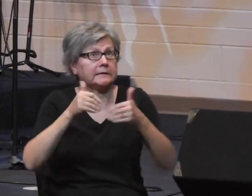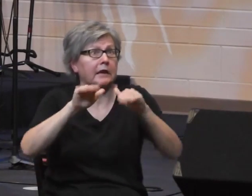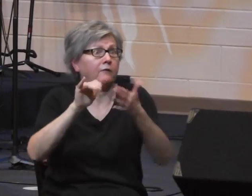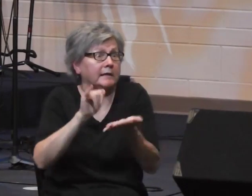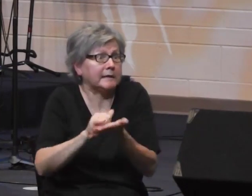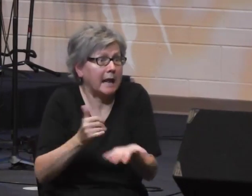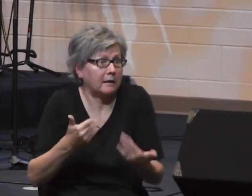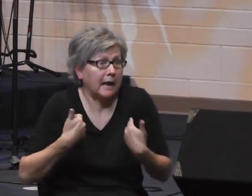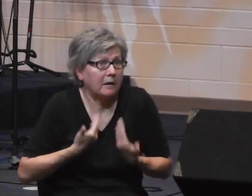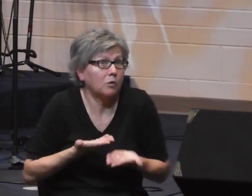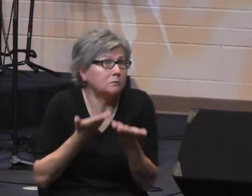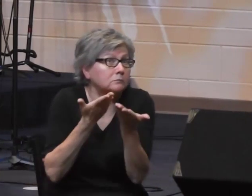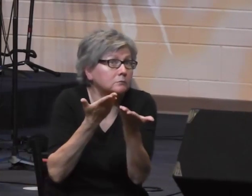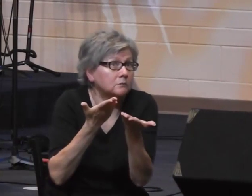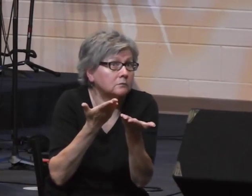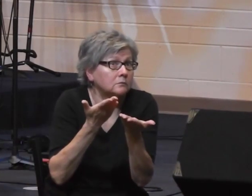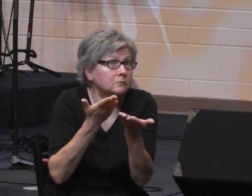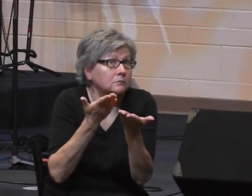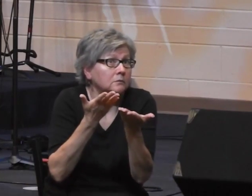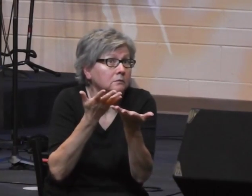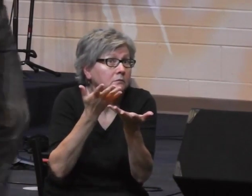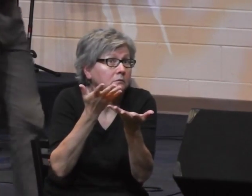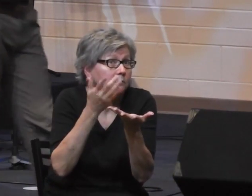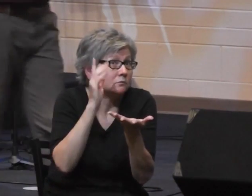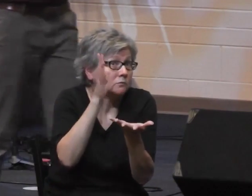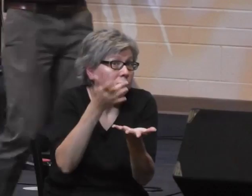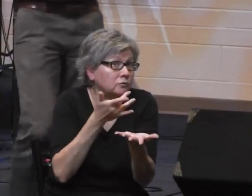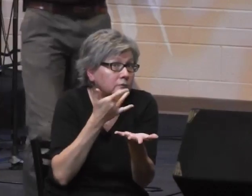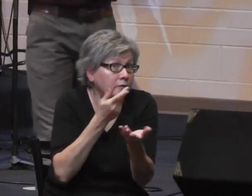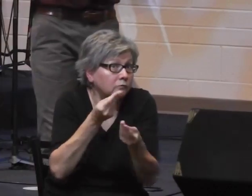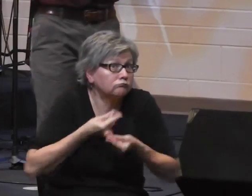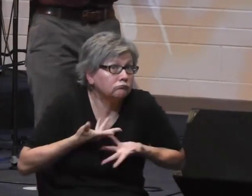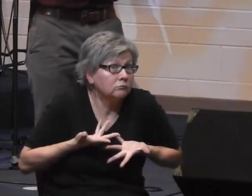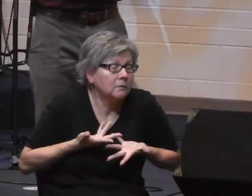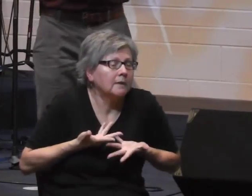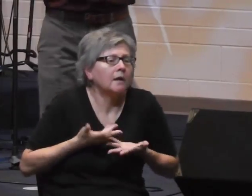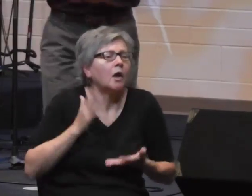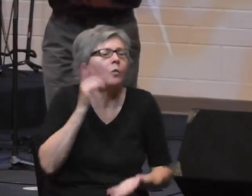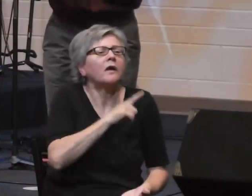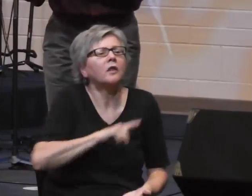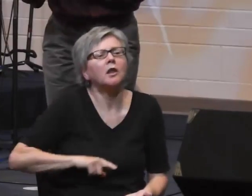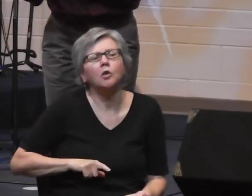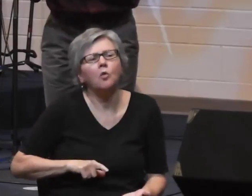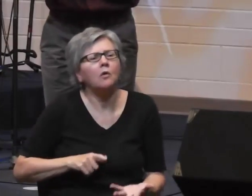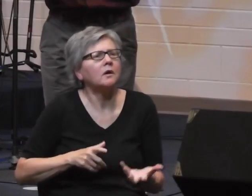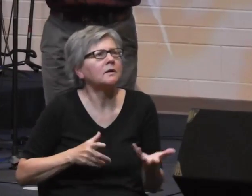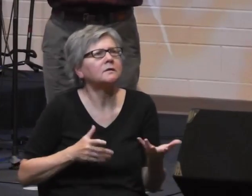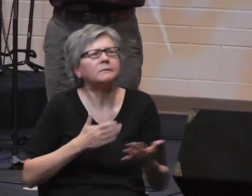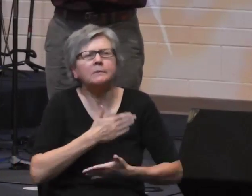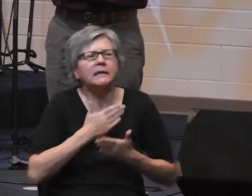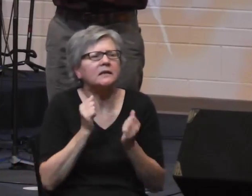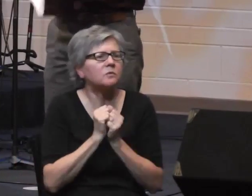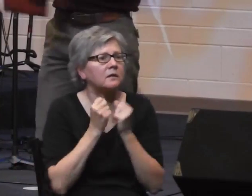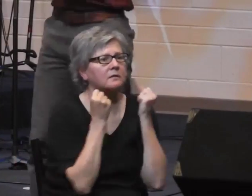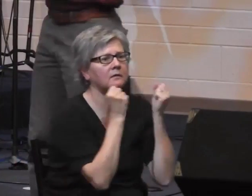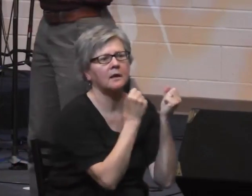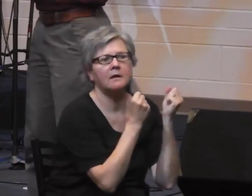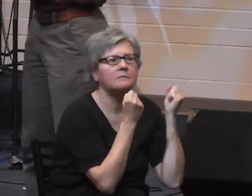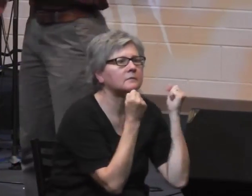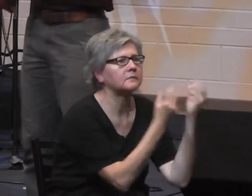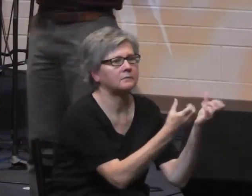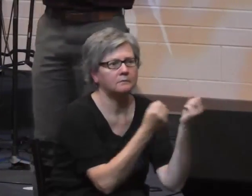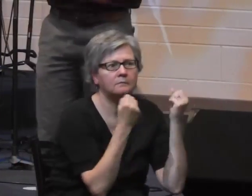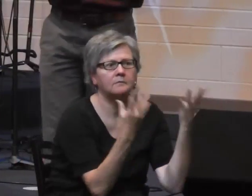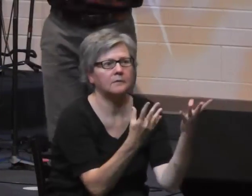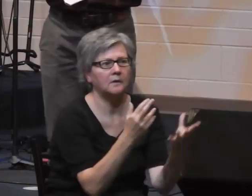I sacrifice one of my animals? Will that make God's favor? Will the Lord be pleased with thousands of rams? If